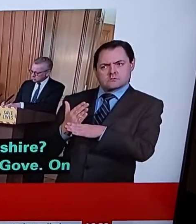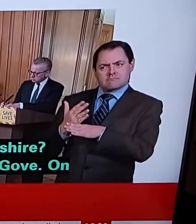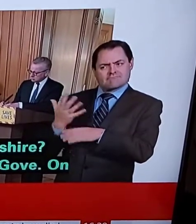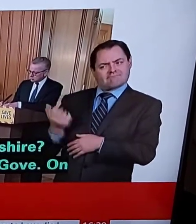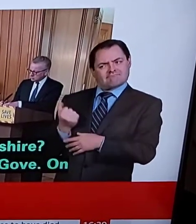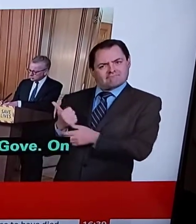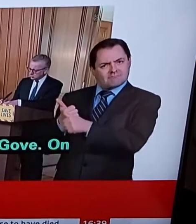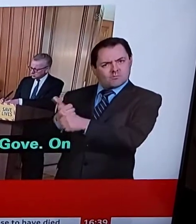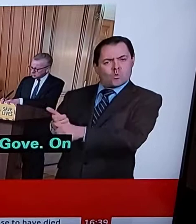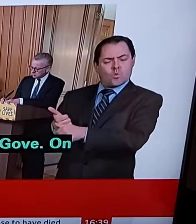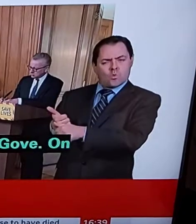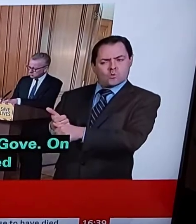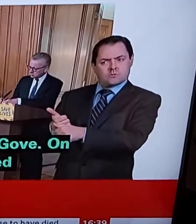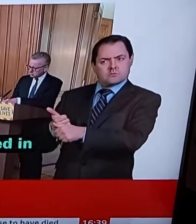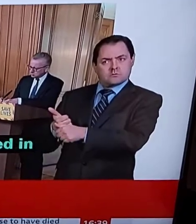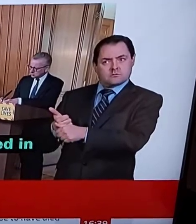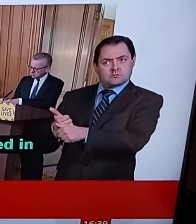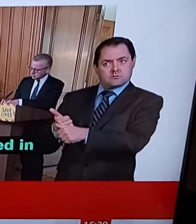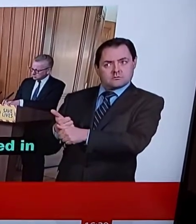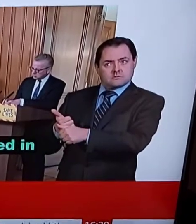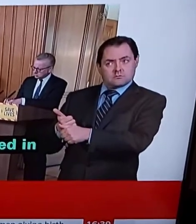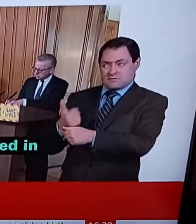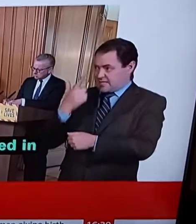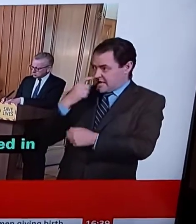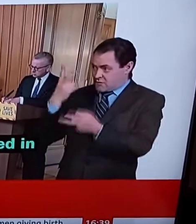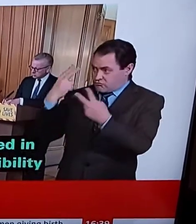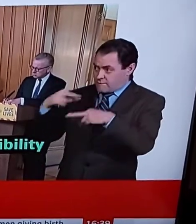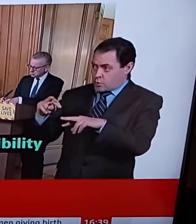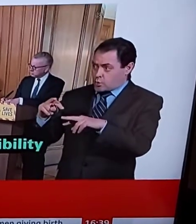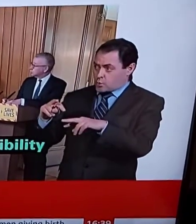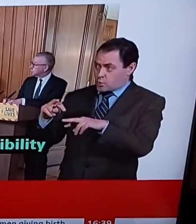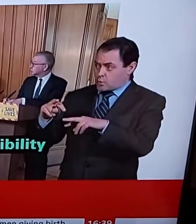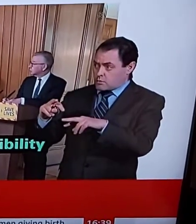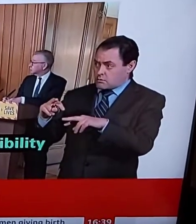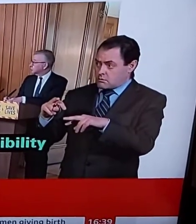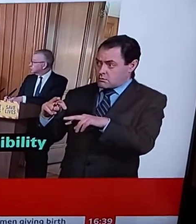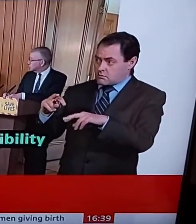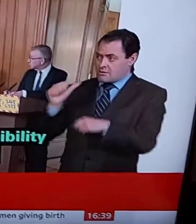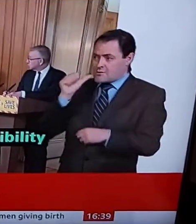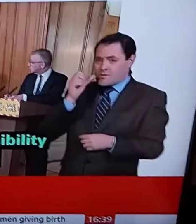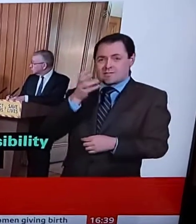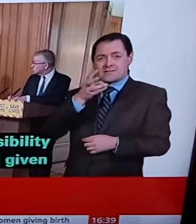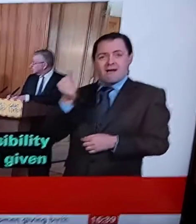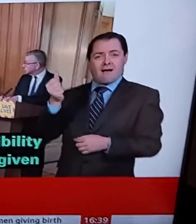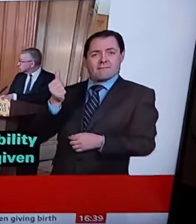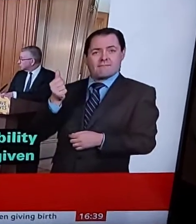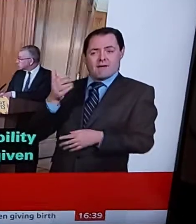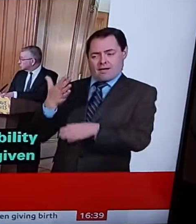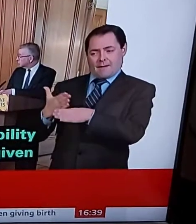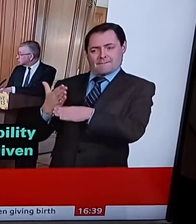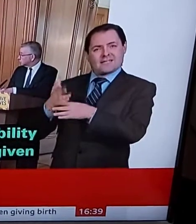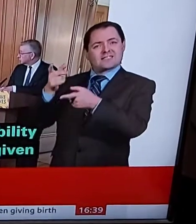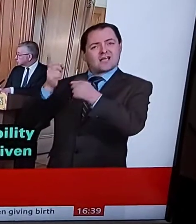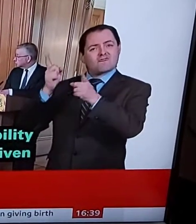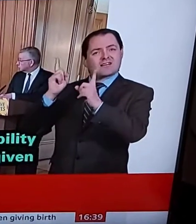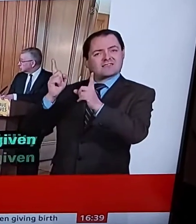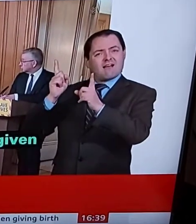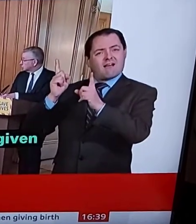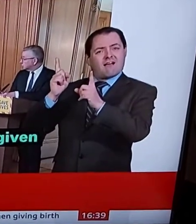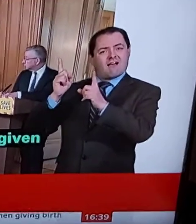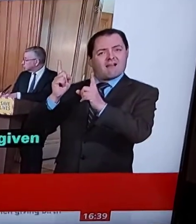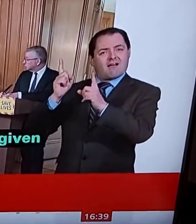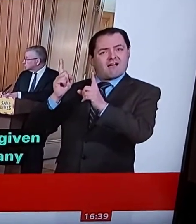possibility that this could be reviewed, given that people who have company directorships who often don't get much